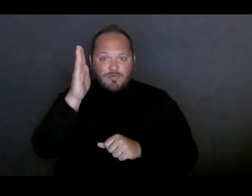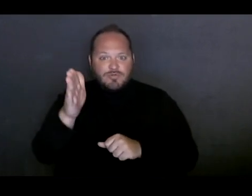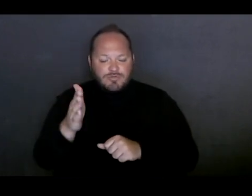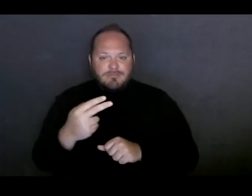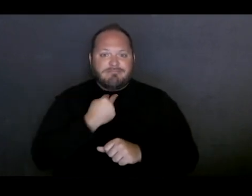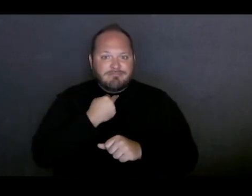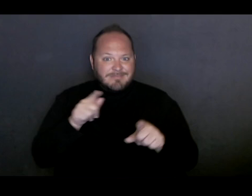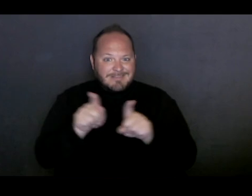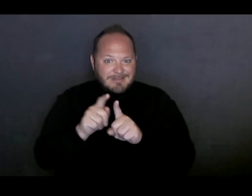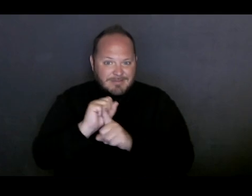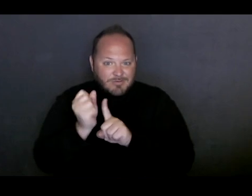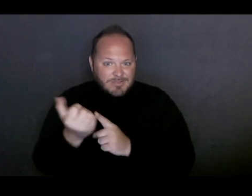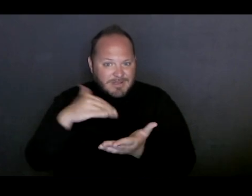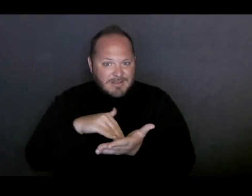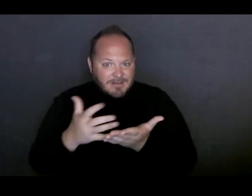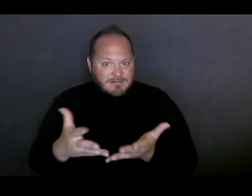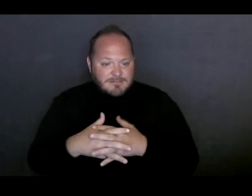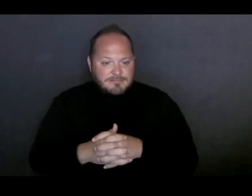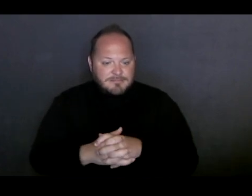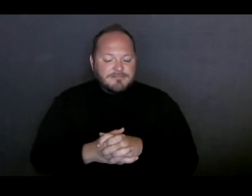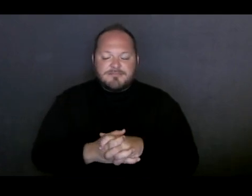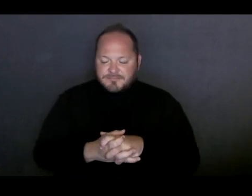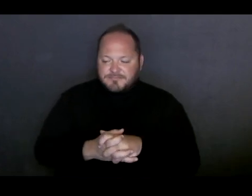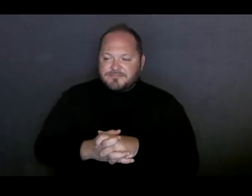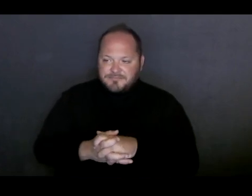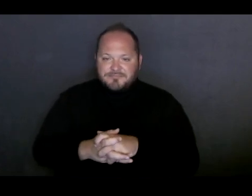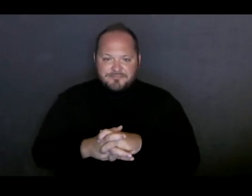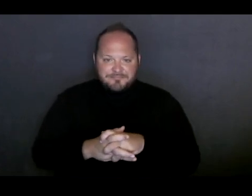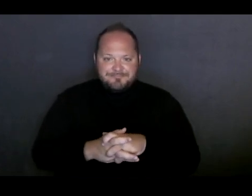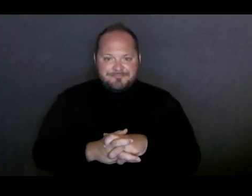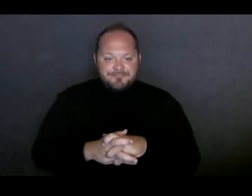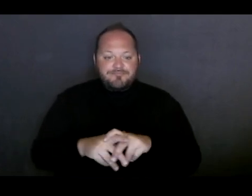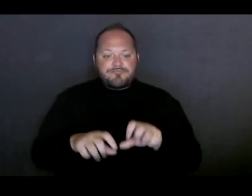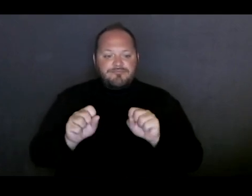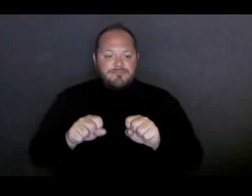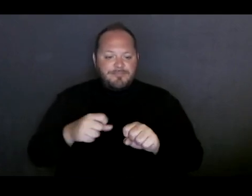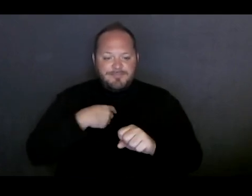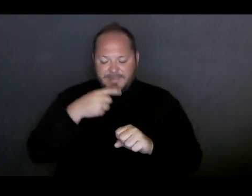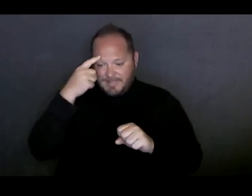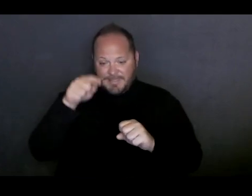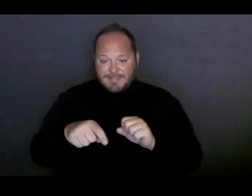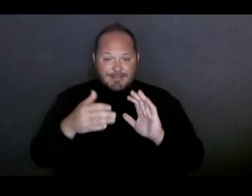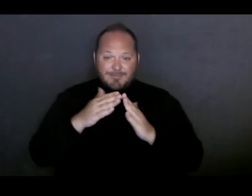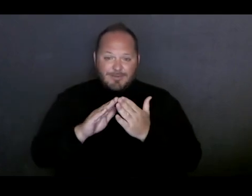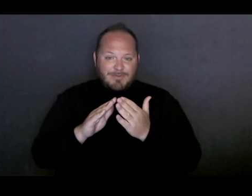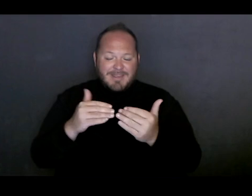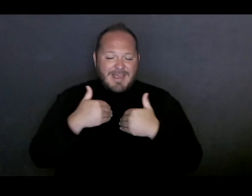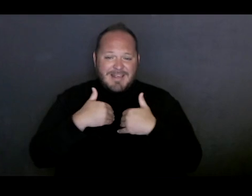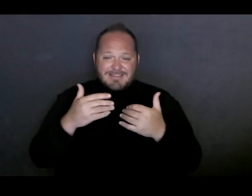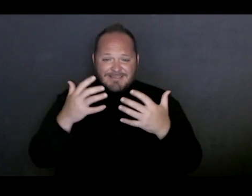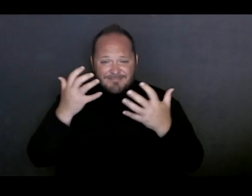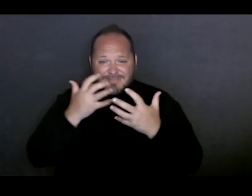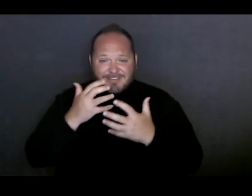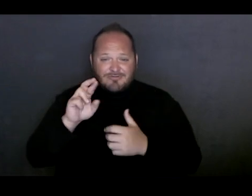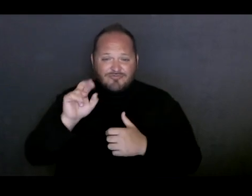Yeah, so I think this community in particular has such an amazing, rich history of advocacy